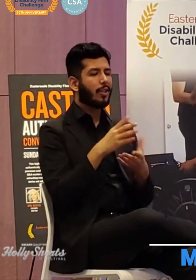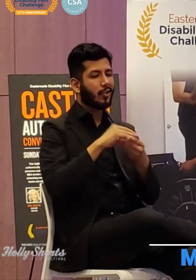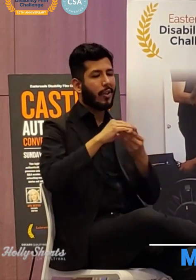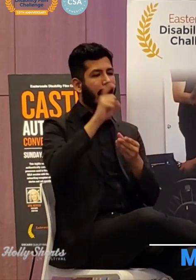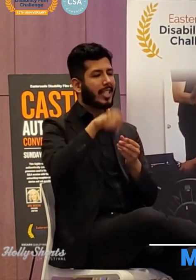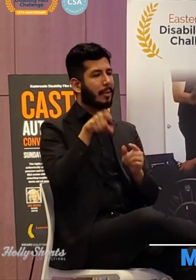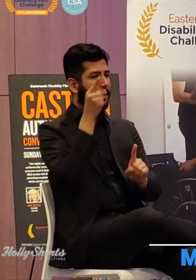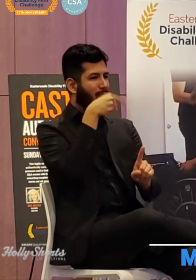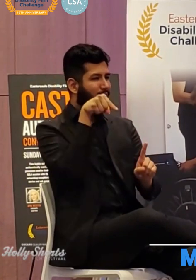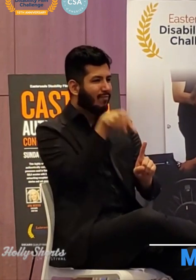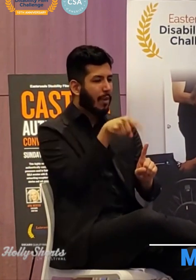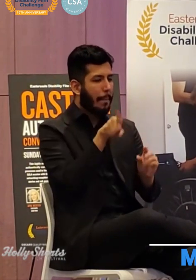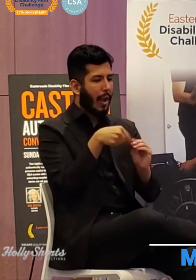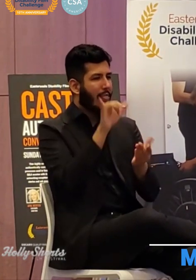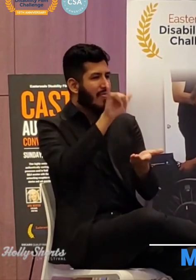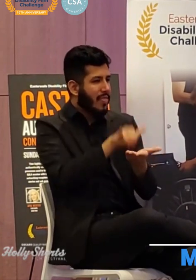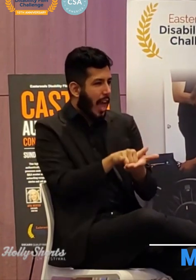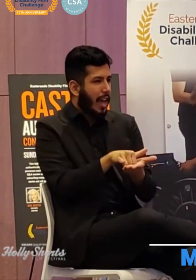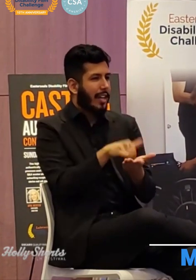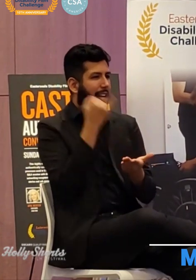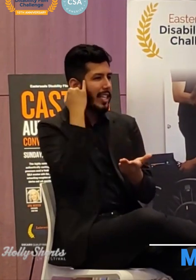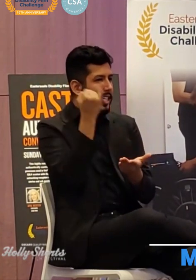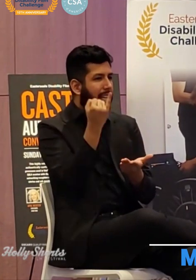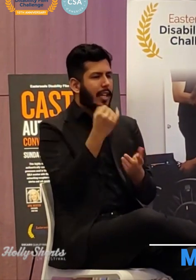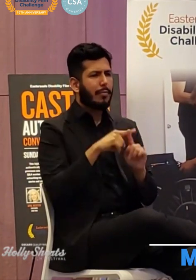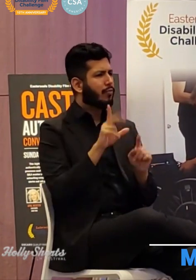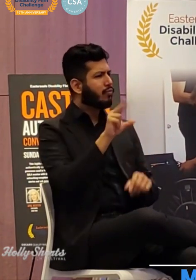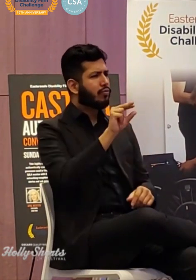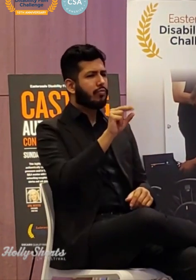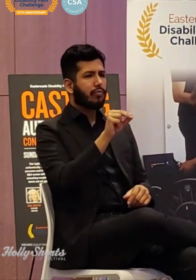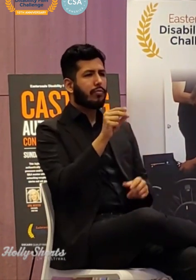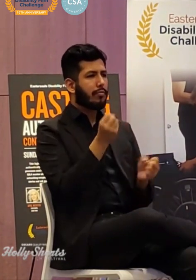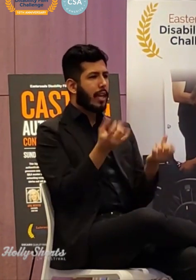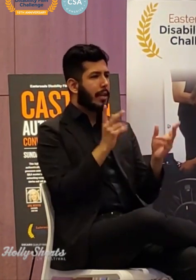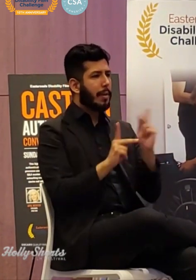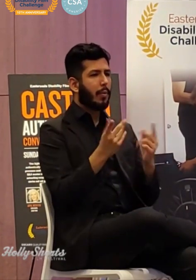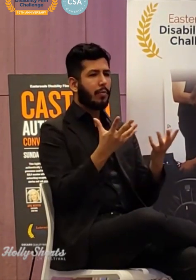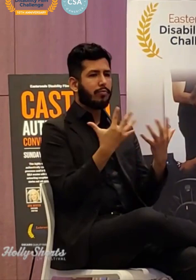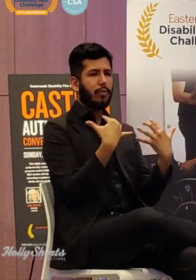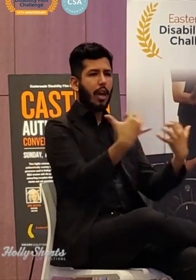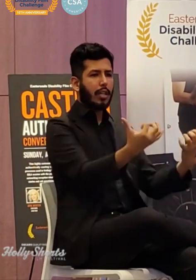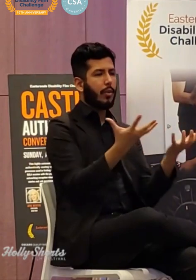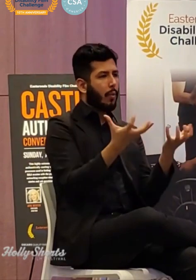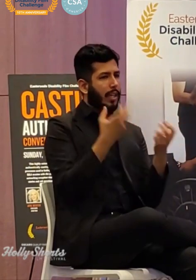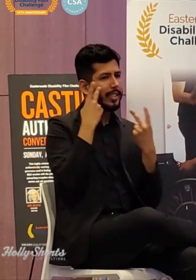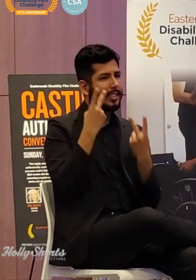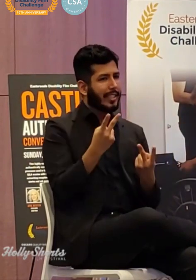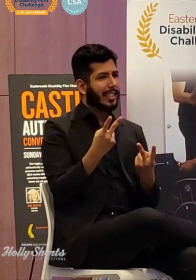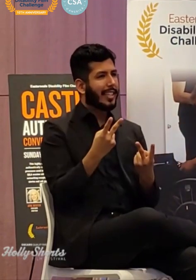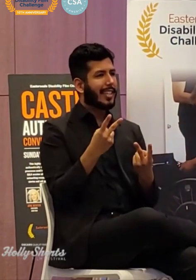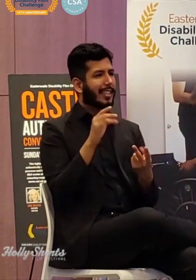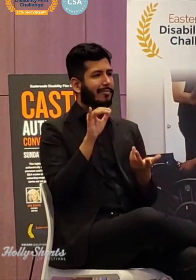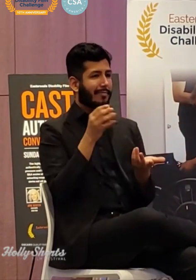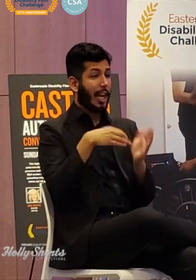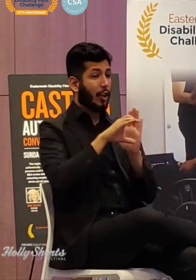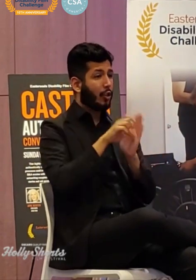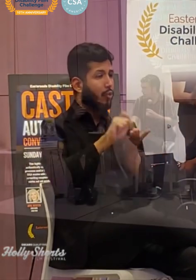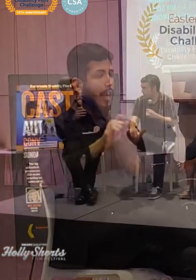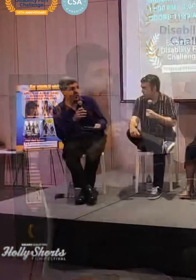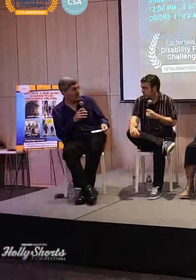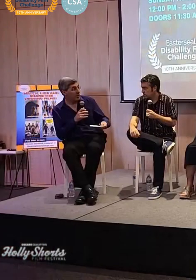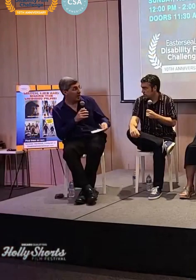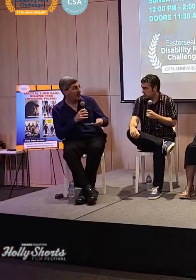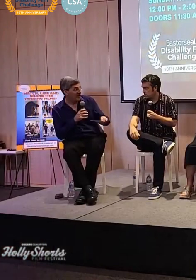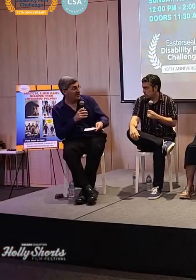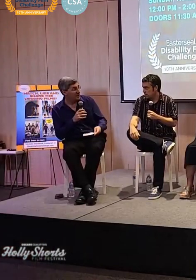know. It's like, no, people actually want to see this when it's done thoughtfully and done well. So, yeah. It's, you've mentioned, and I